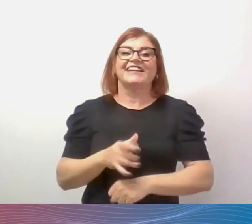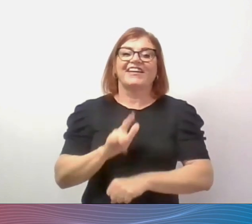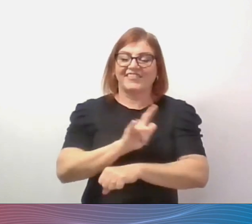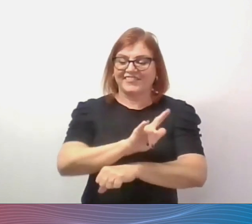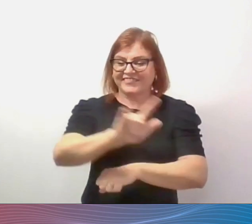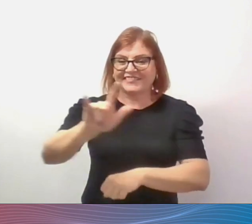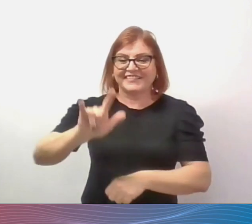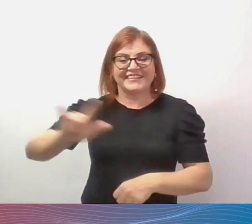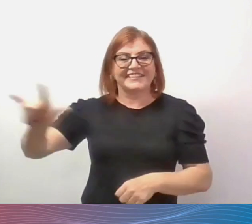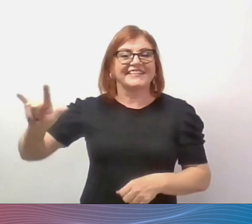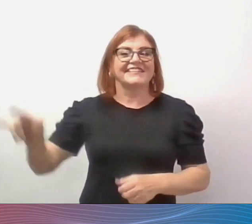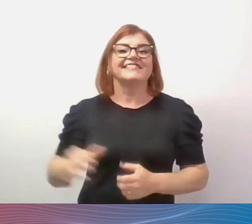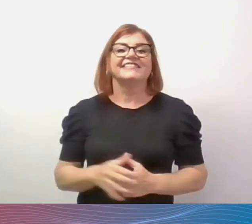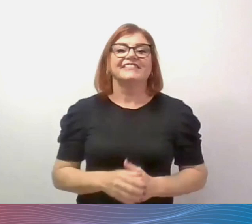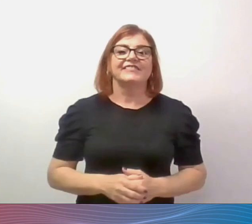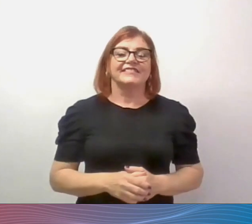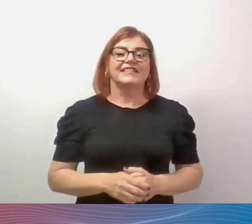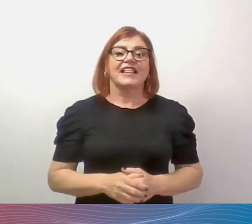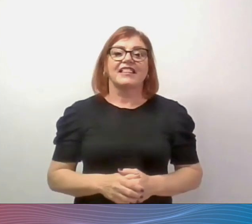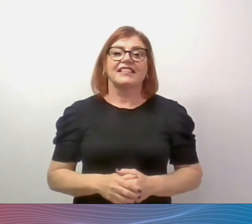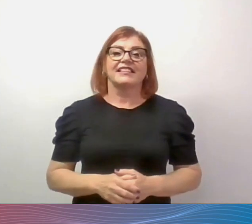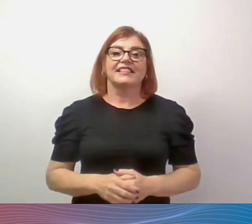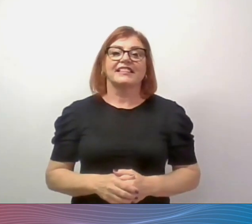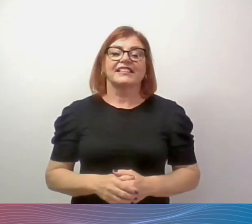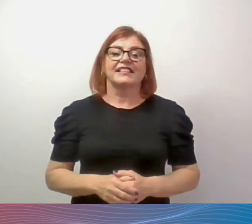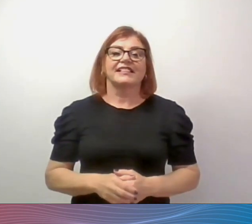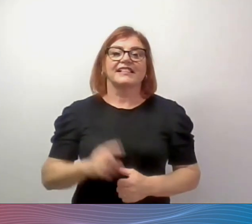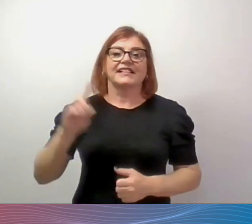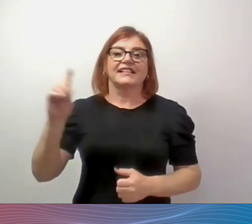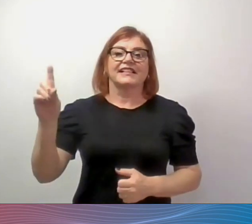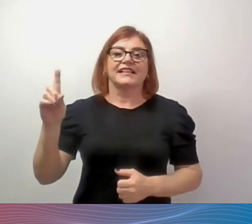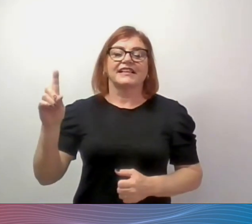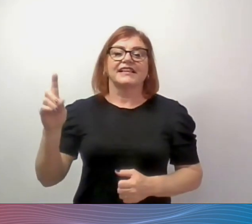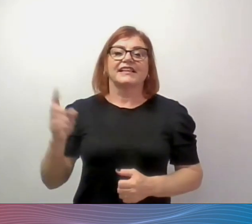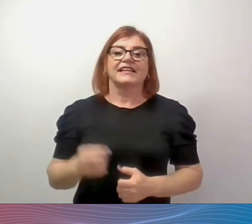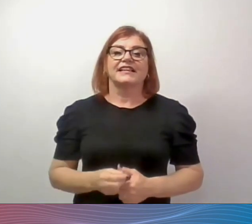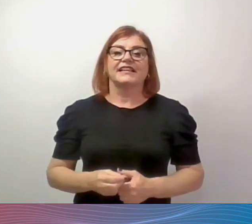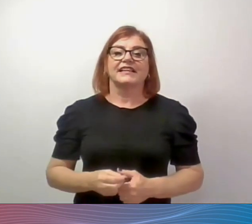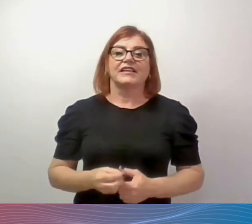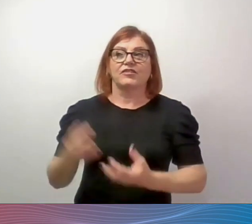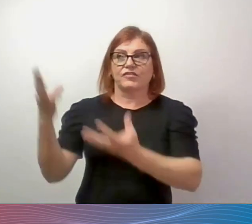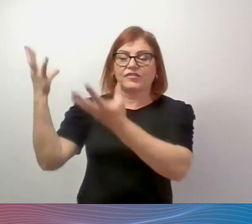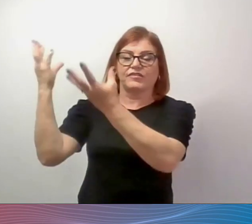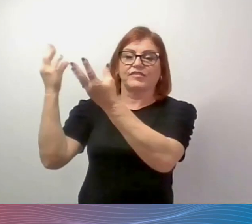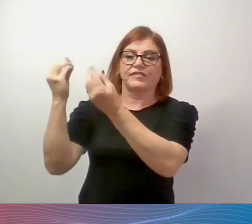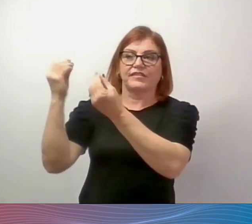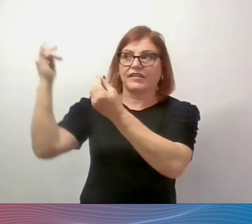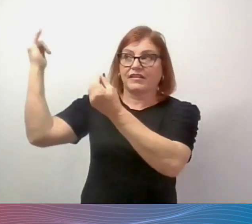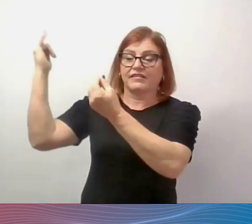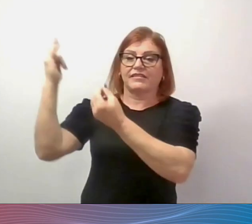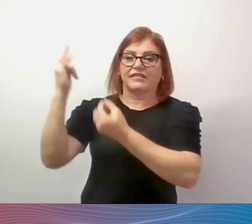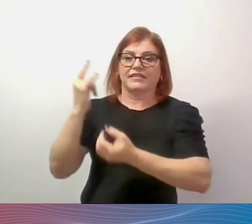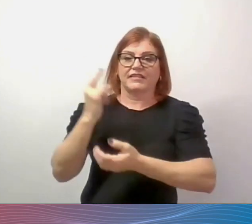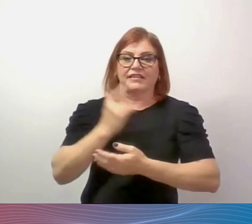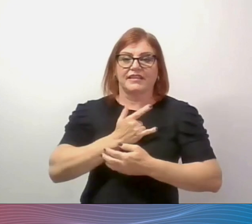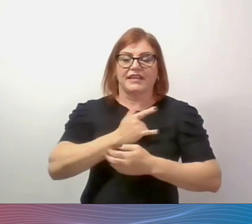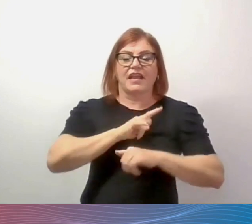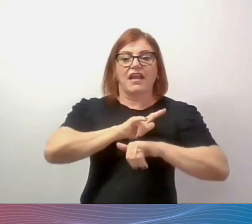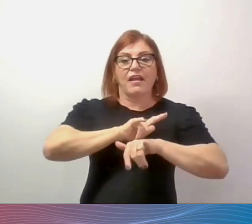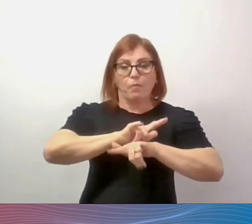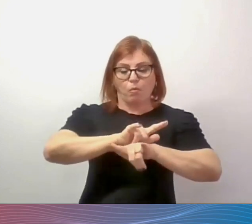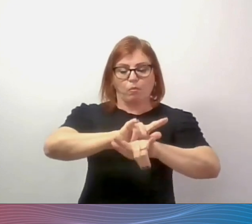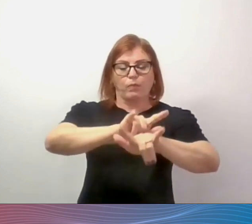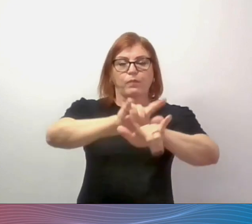doar. God wants to give. E faz de nós também doadores. And he is also causing ourselves